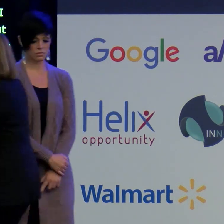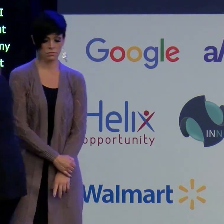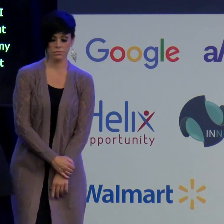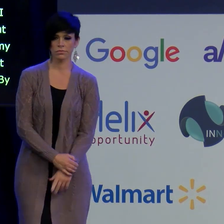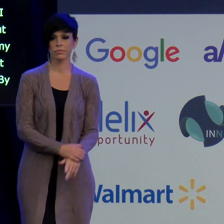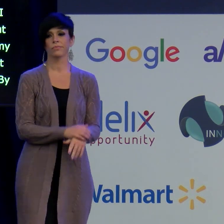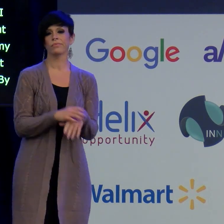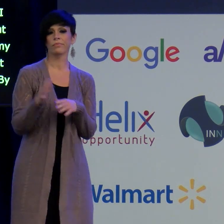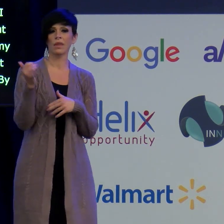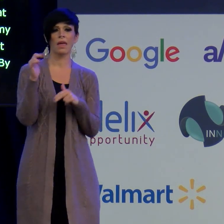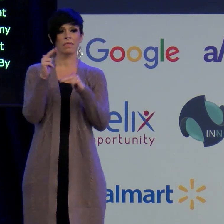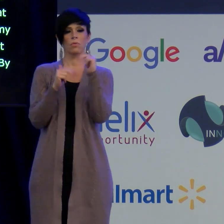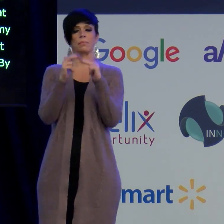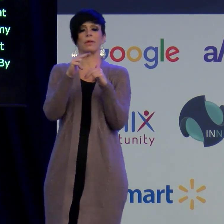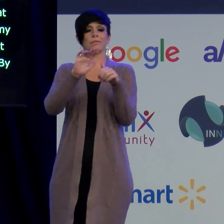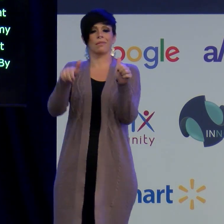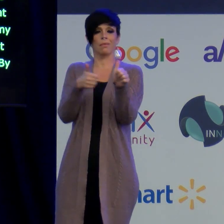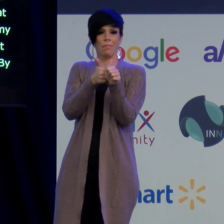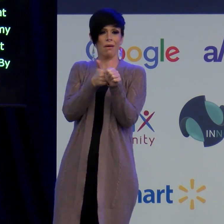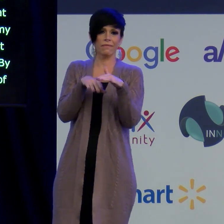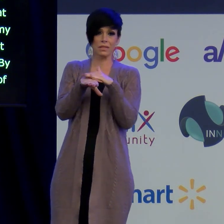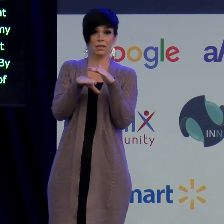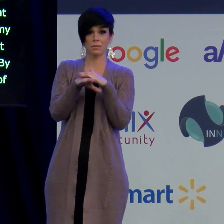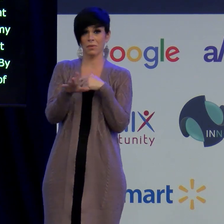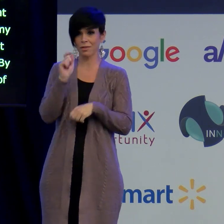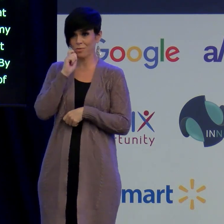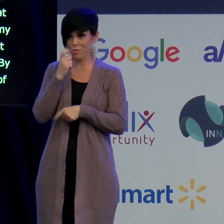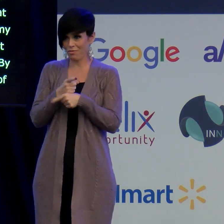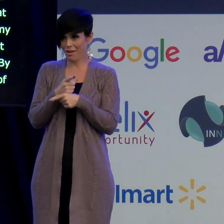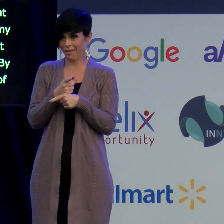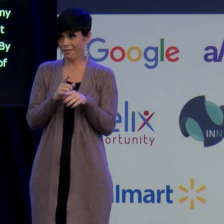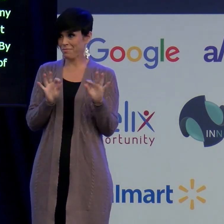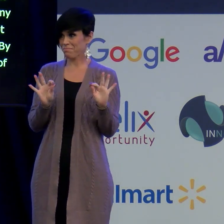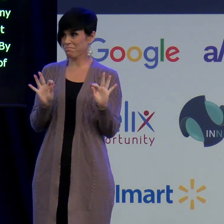built on the back of accessibility. Pretty cool, right?